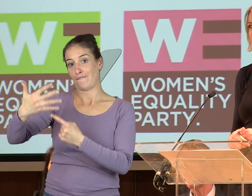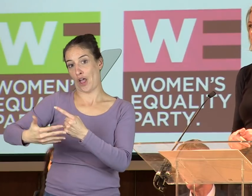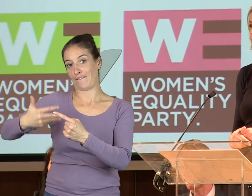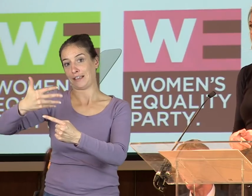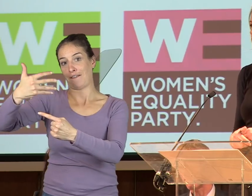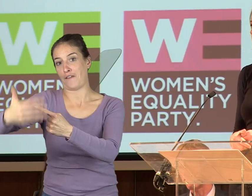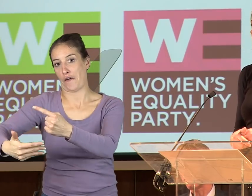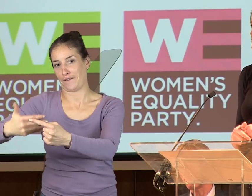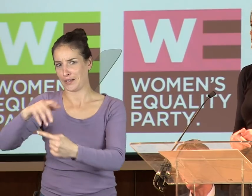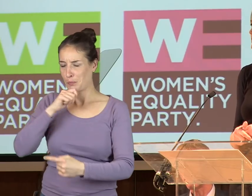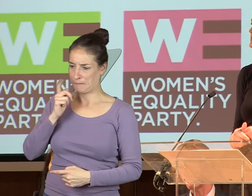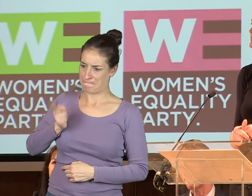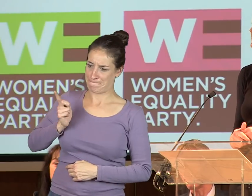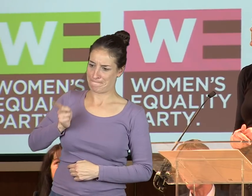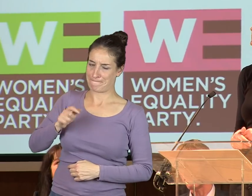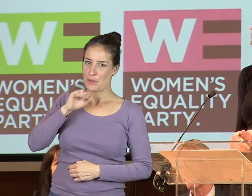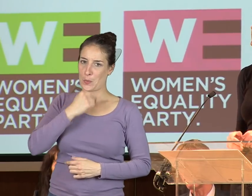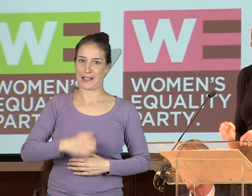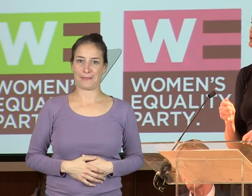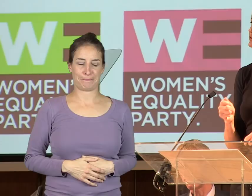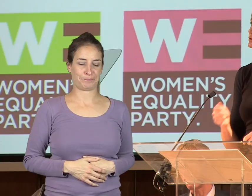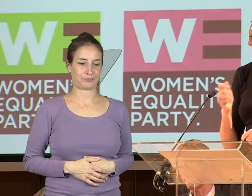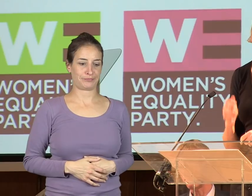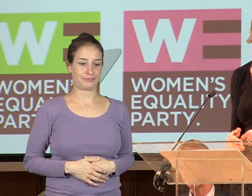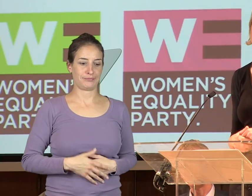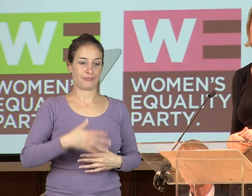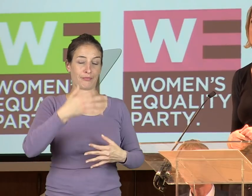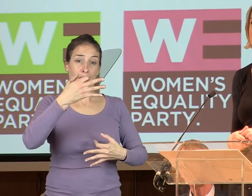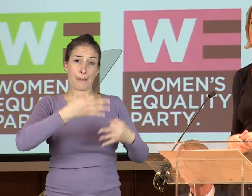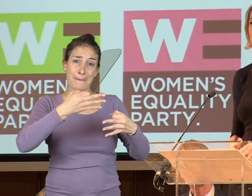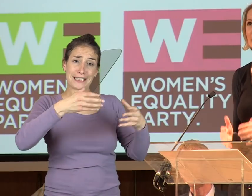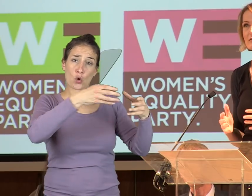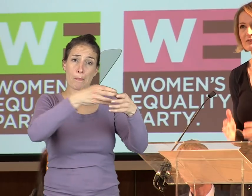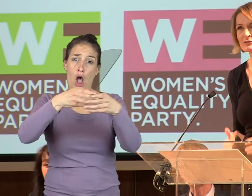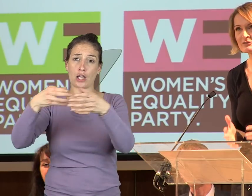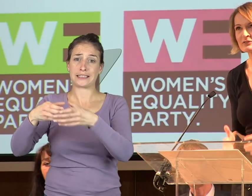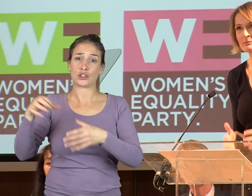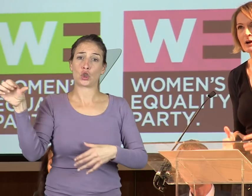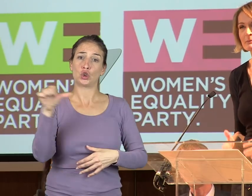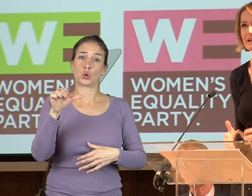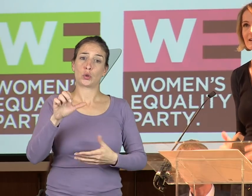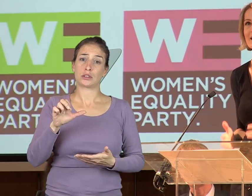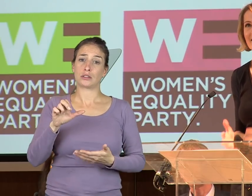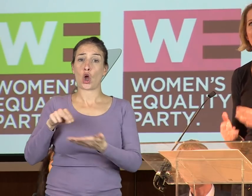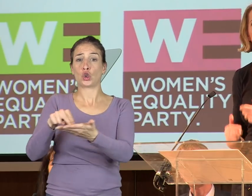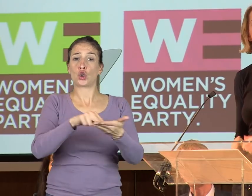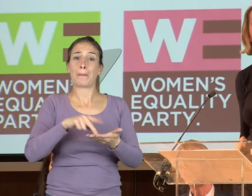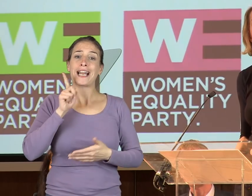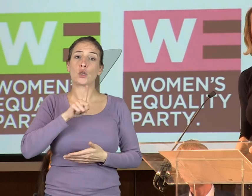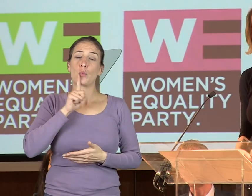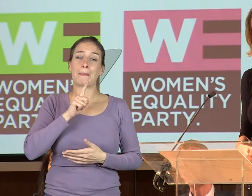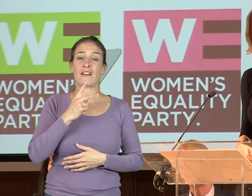Political parties should field women in 2/3 of seats, including 2/3 of safe seats. We can have a 50-50 Parliament in a